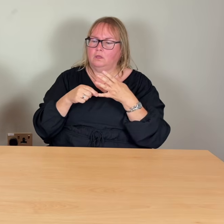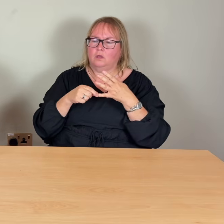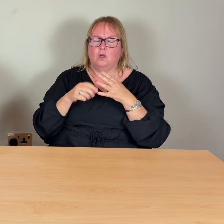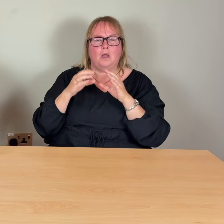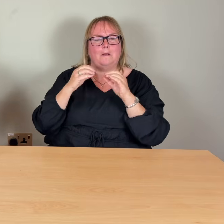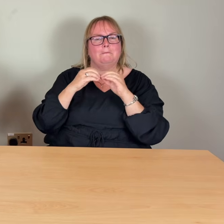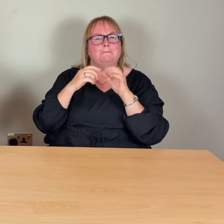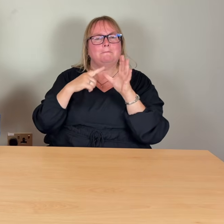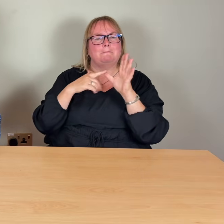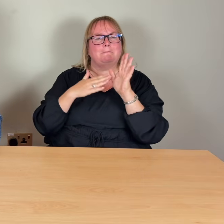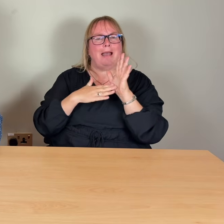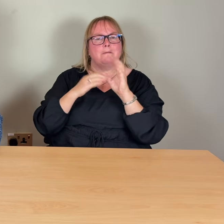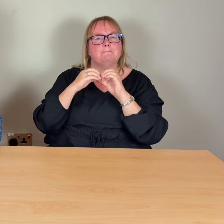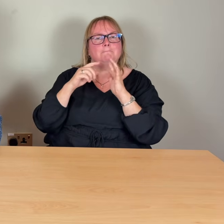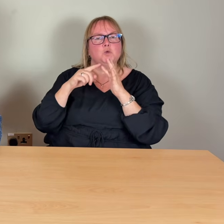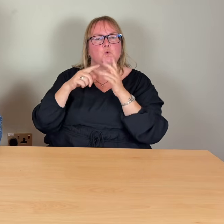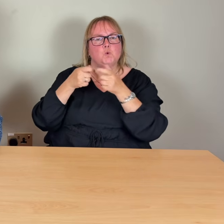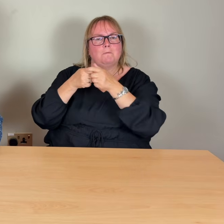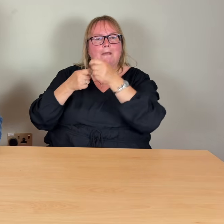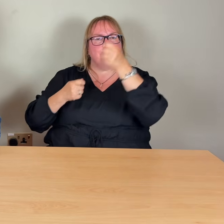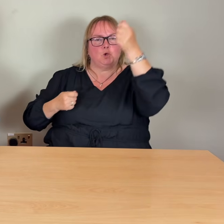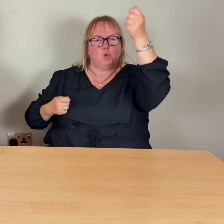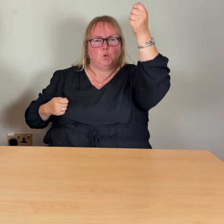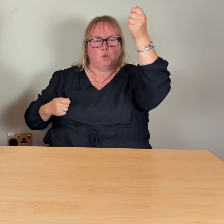bamboo stick.